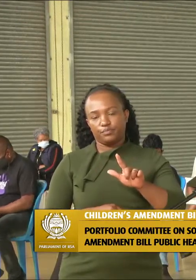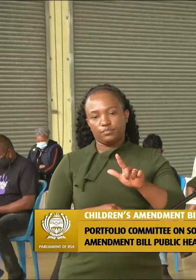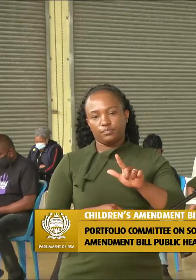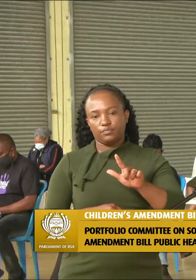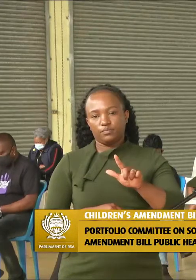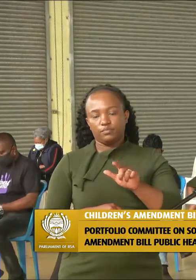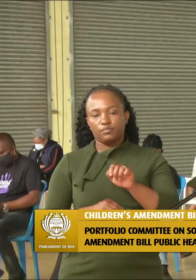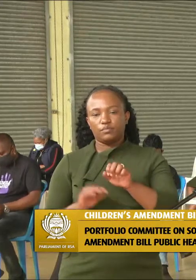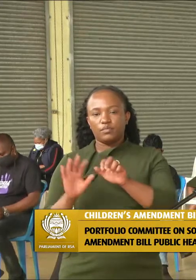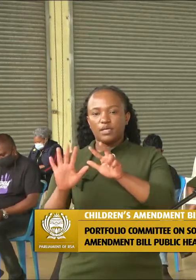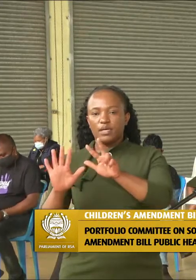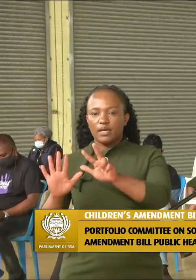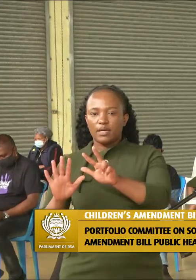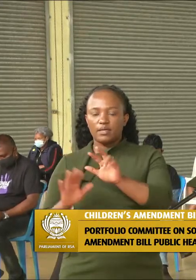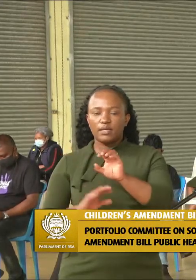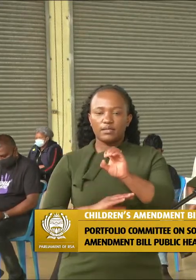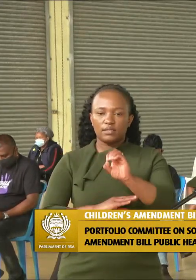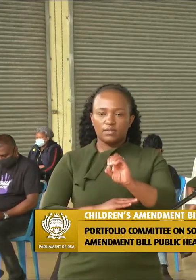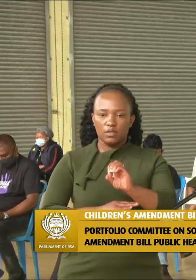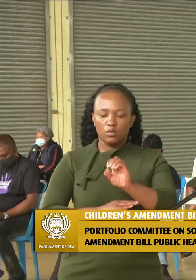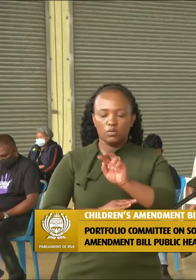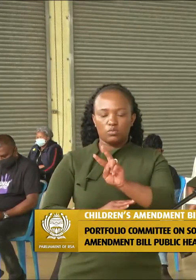357 8022.